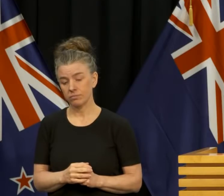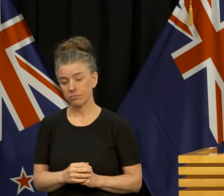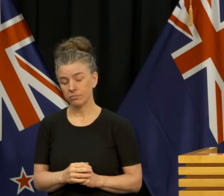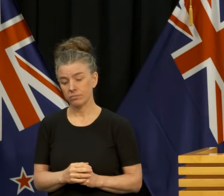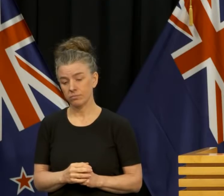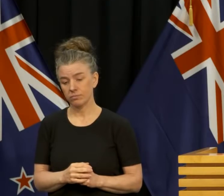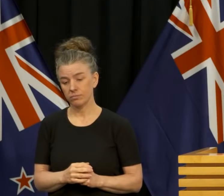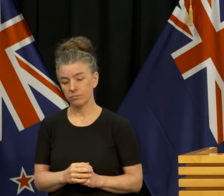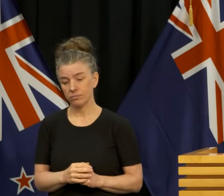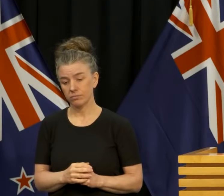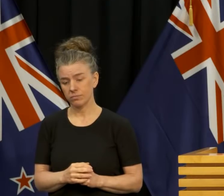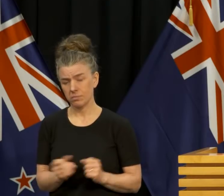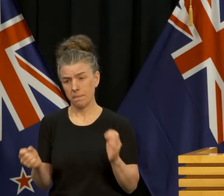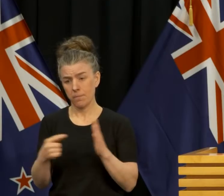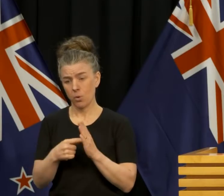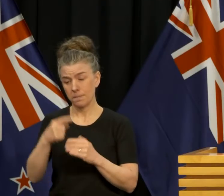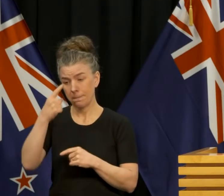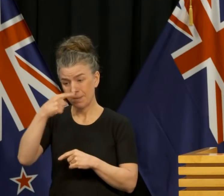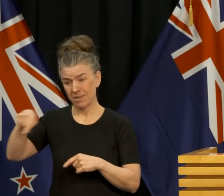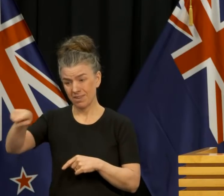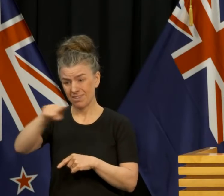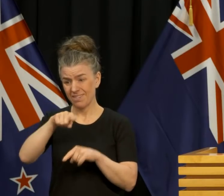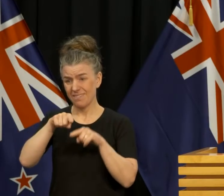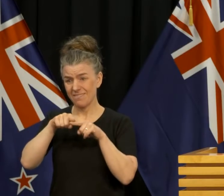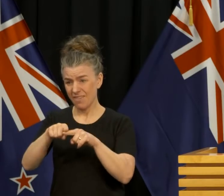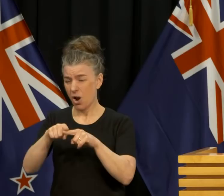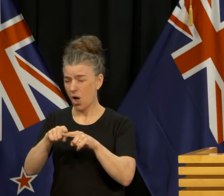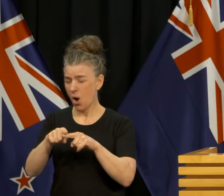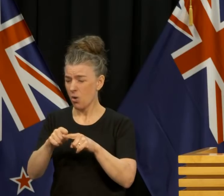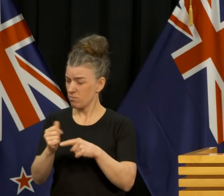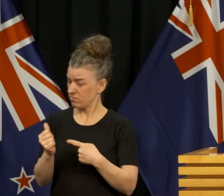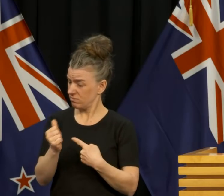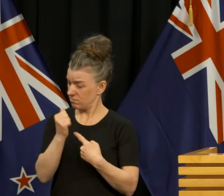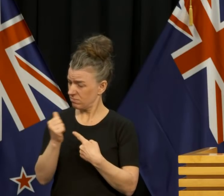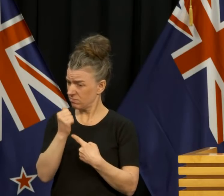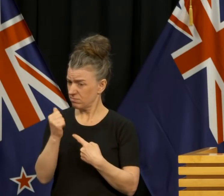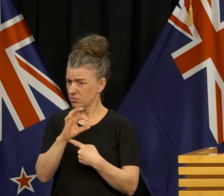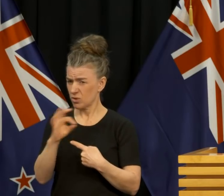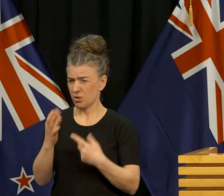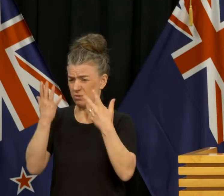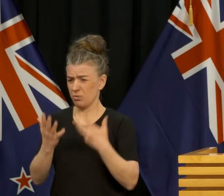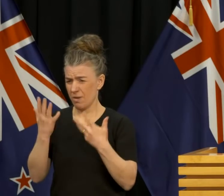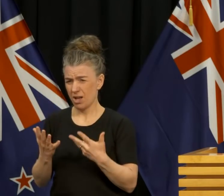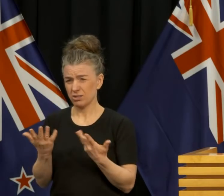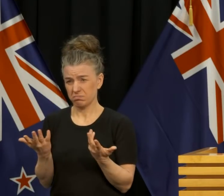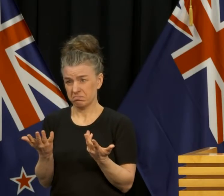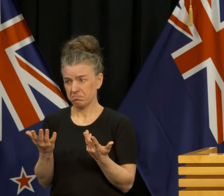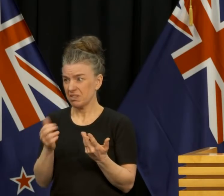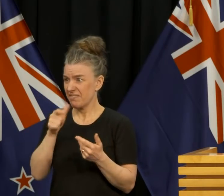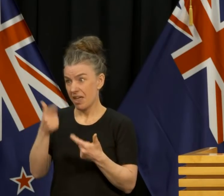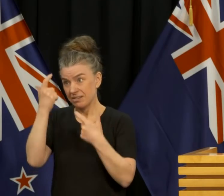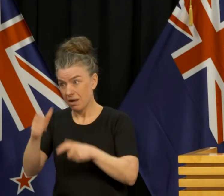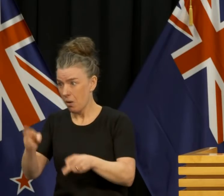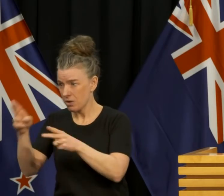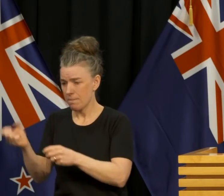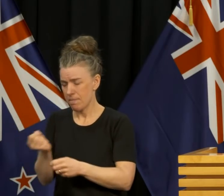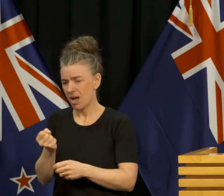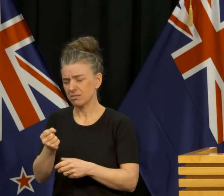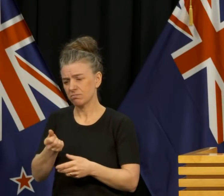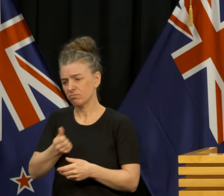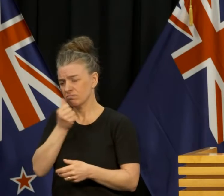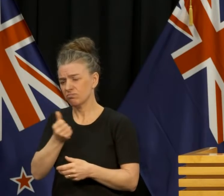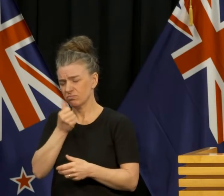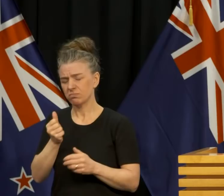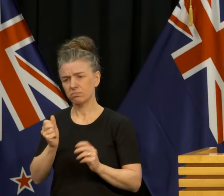that people adhere to moderate consumption of alcohol if they are in one of these facilities. There's now to